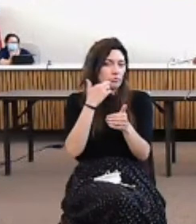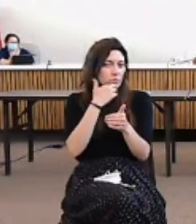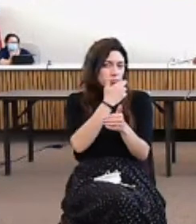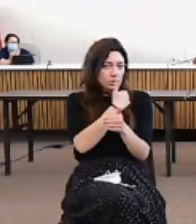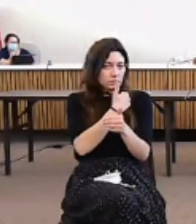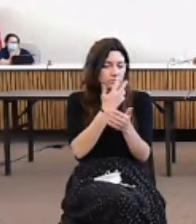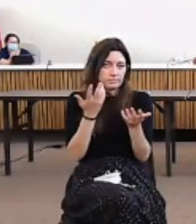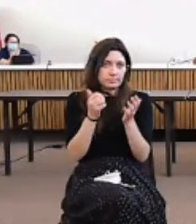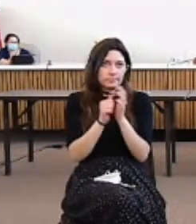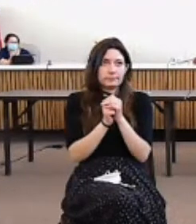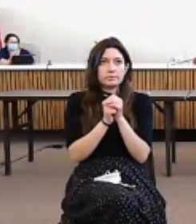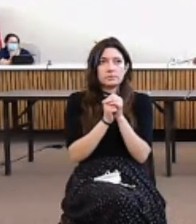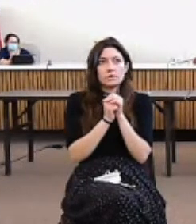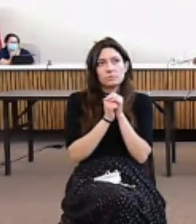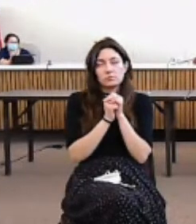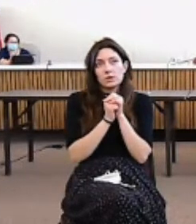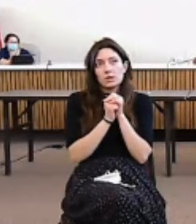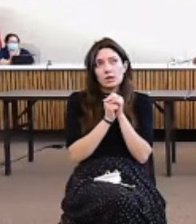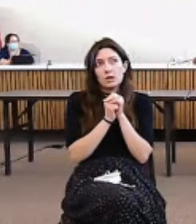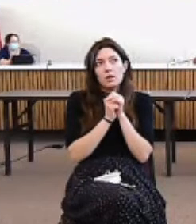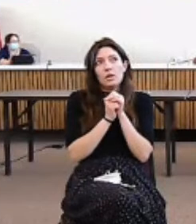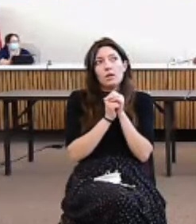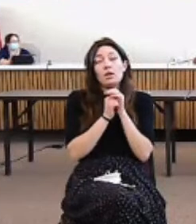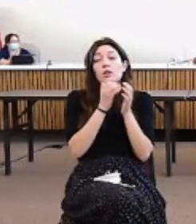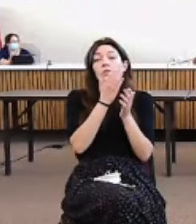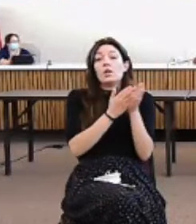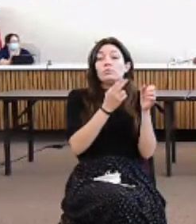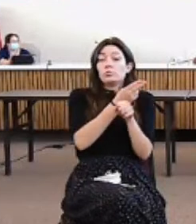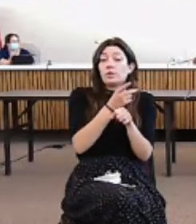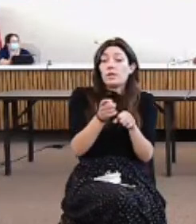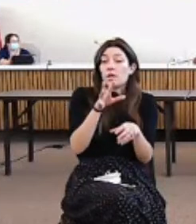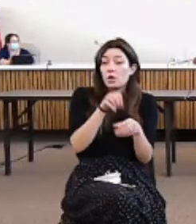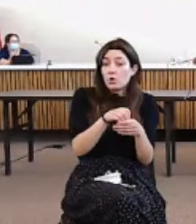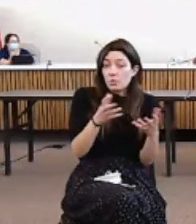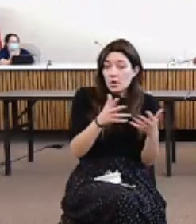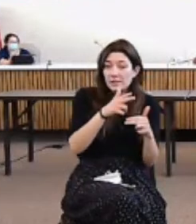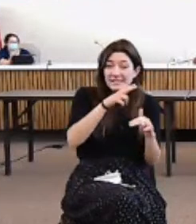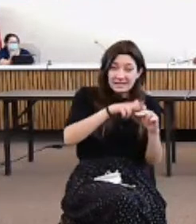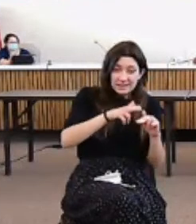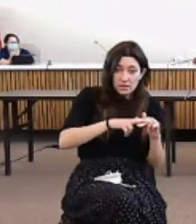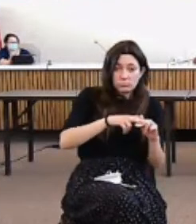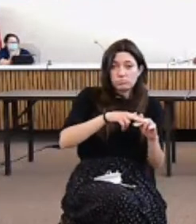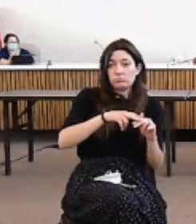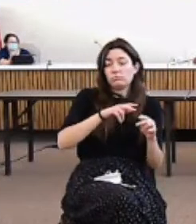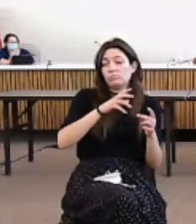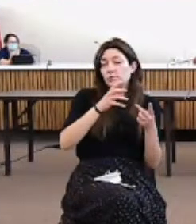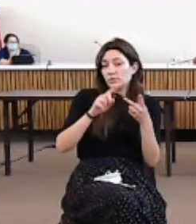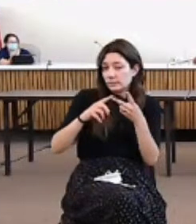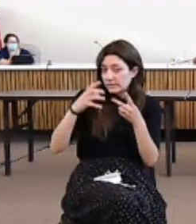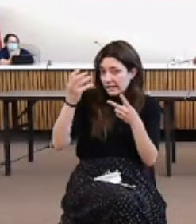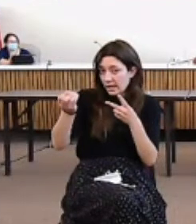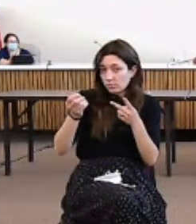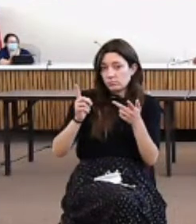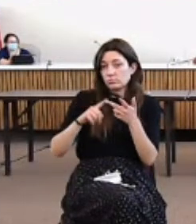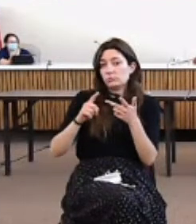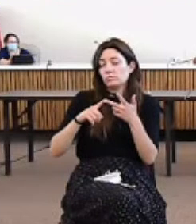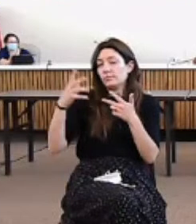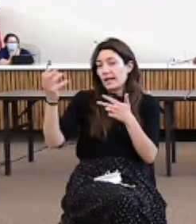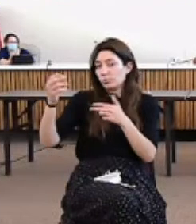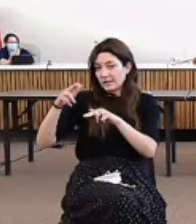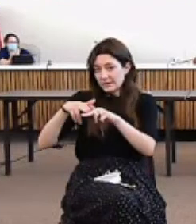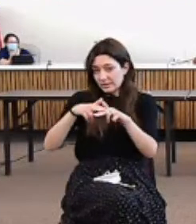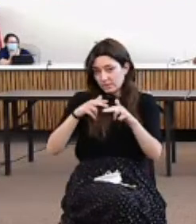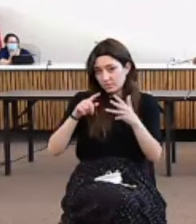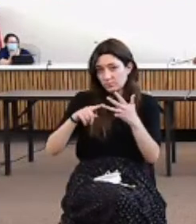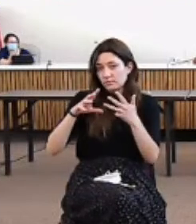sub-uses, for lack of a better term, that they're including is sit-down meal service, takeout meal service, outdoor seating, and alcohol to be served. Okay, and that's all So